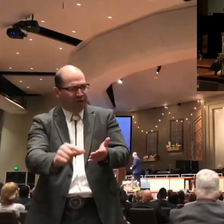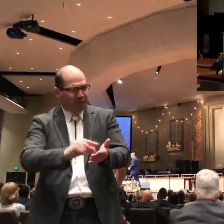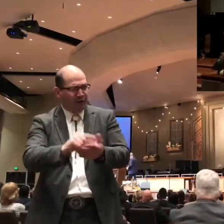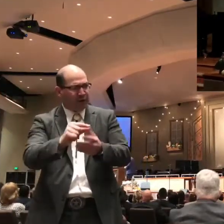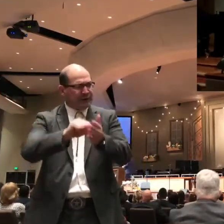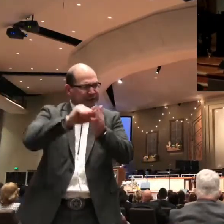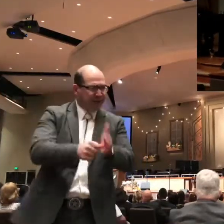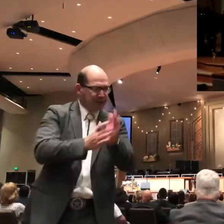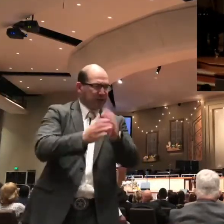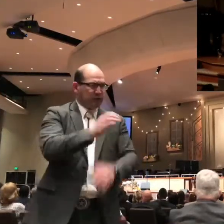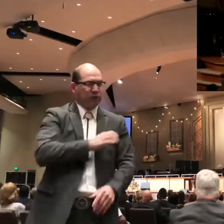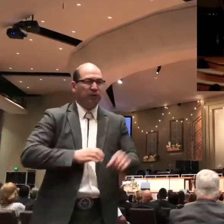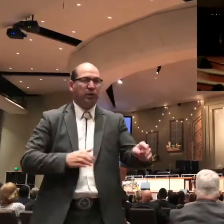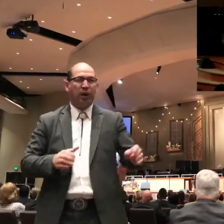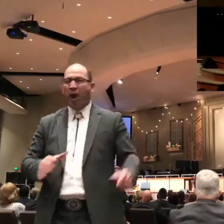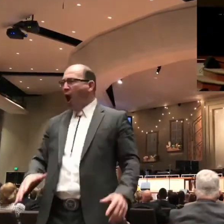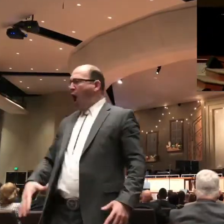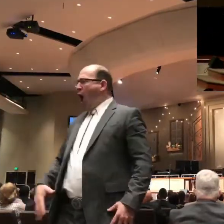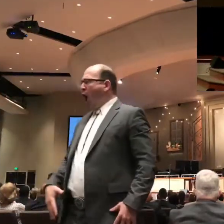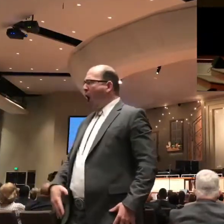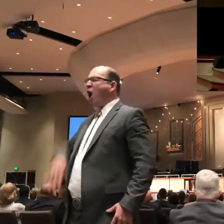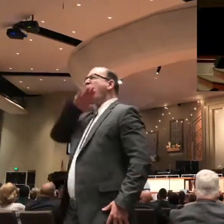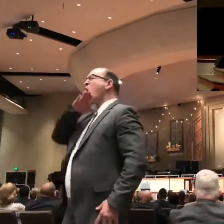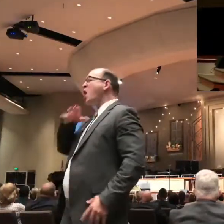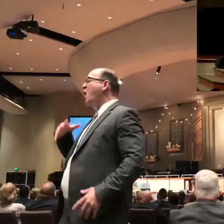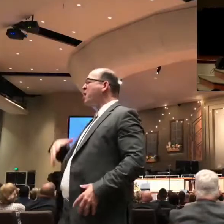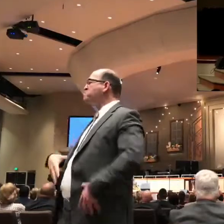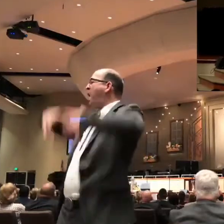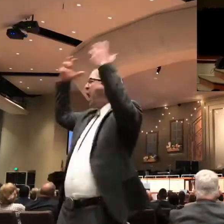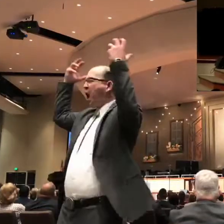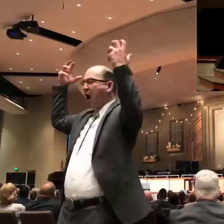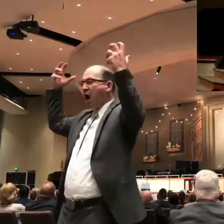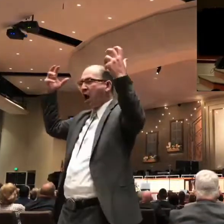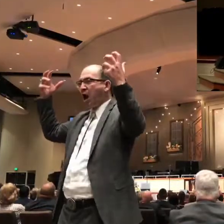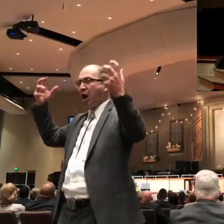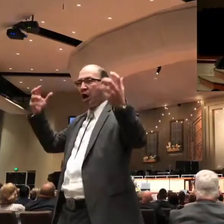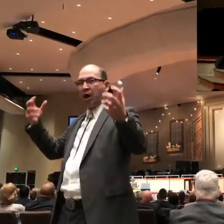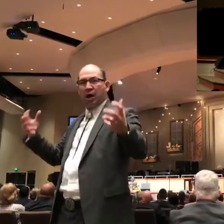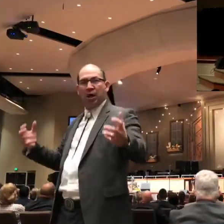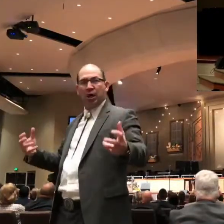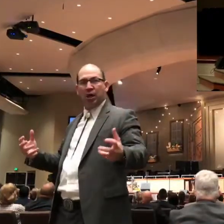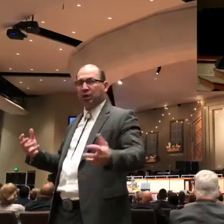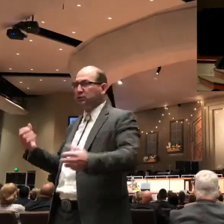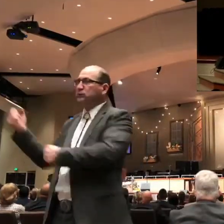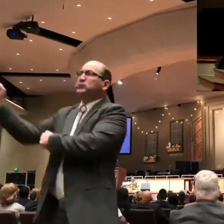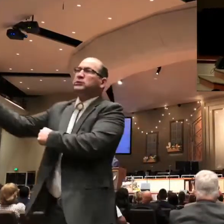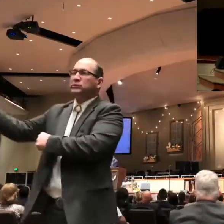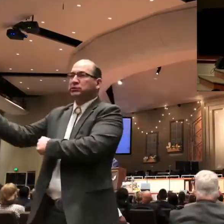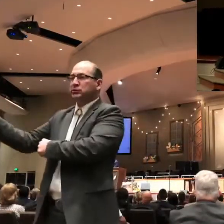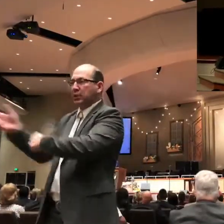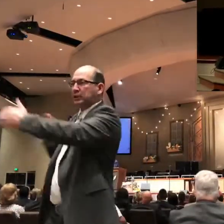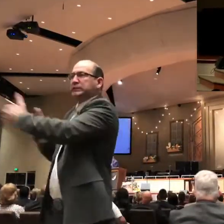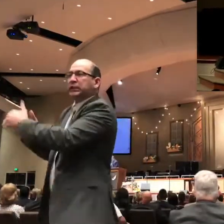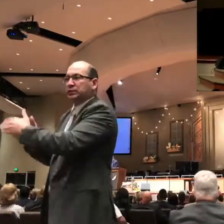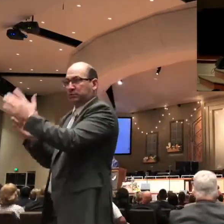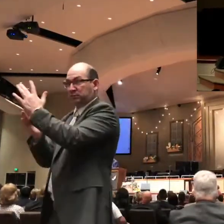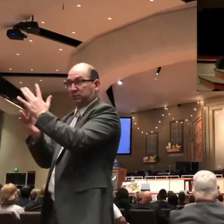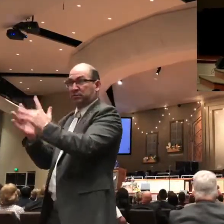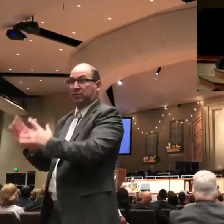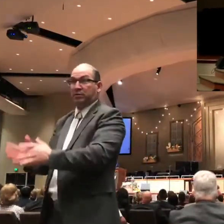of Jesus Christ, they would get filled with anger, and they would resist the Bible.